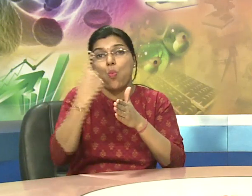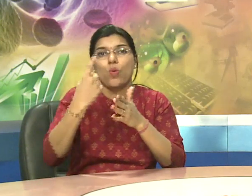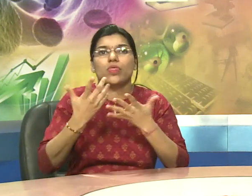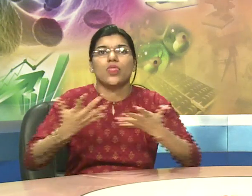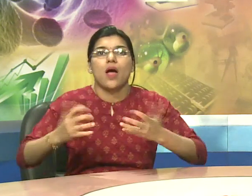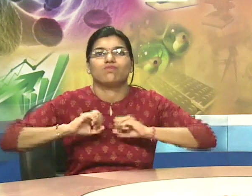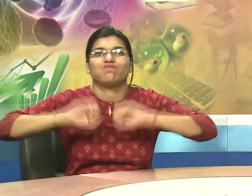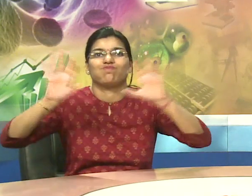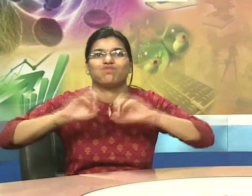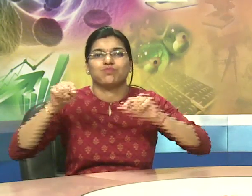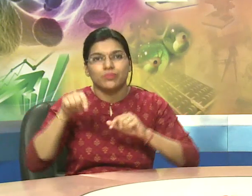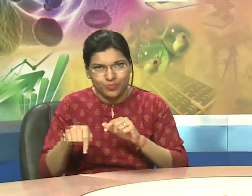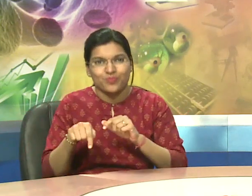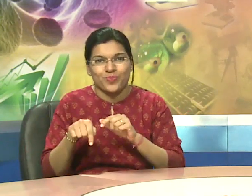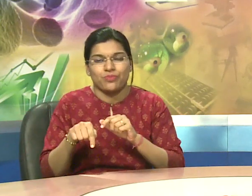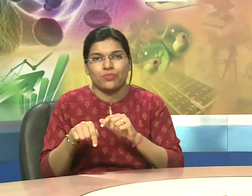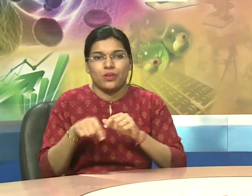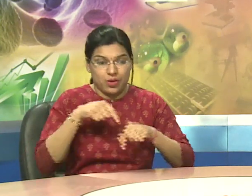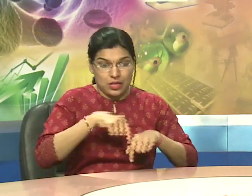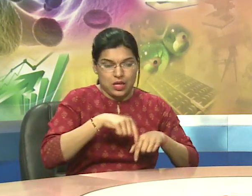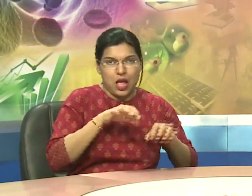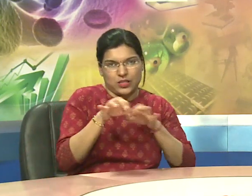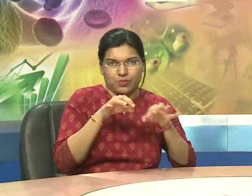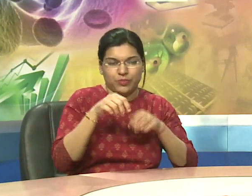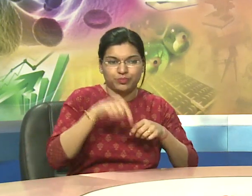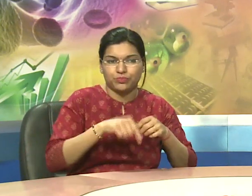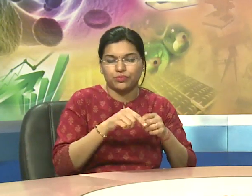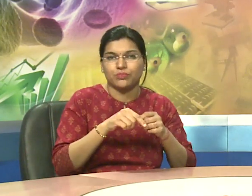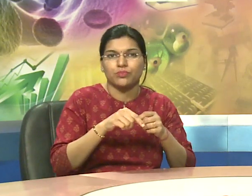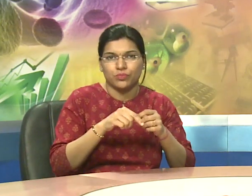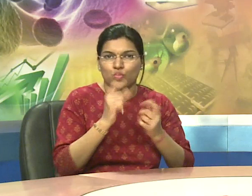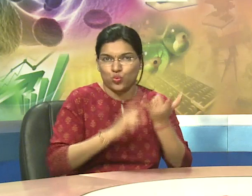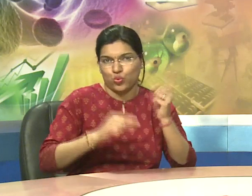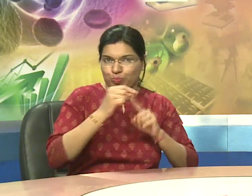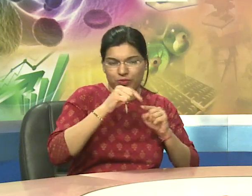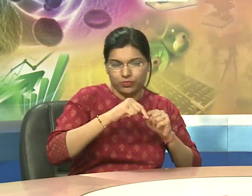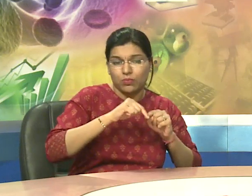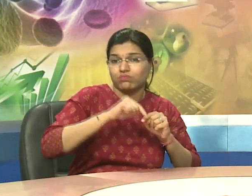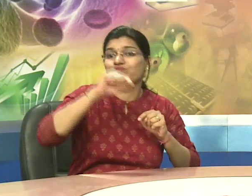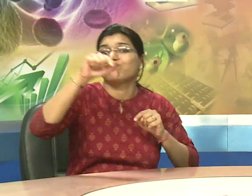there is a one coach in which we can